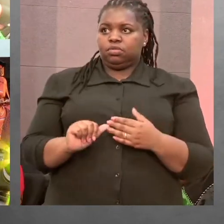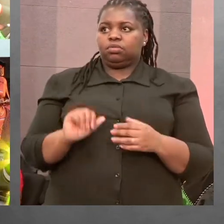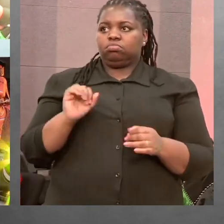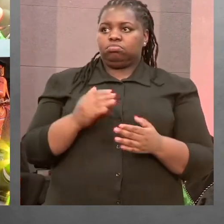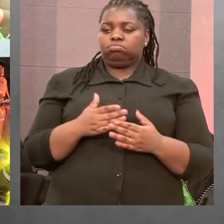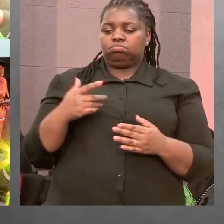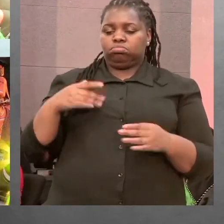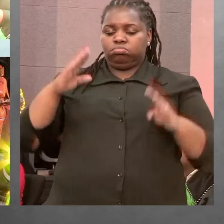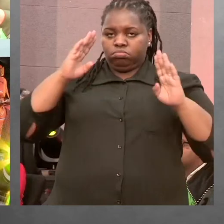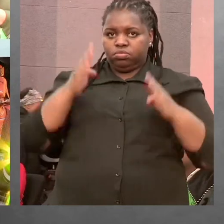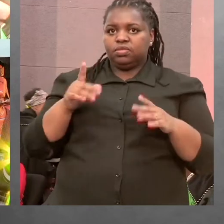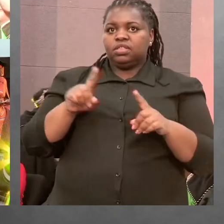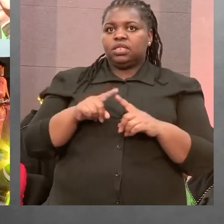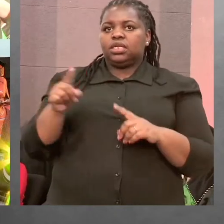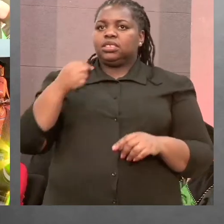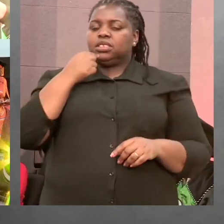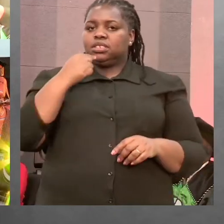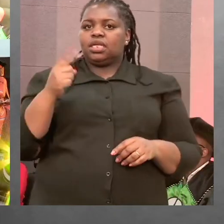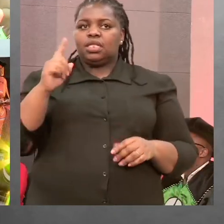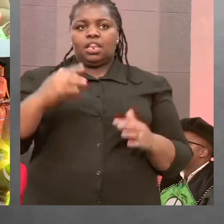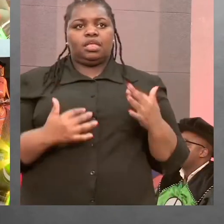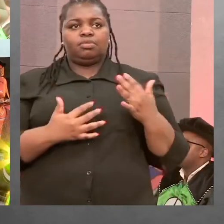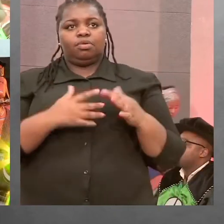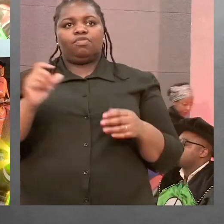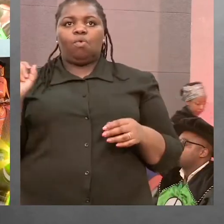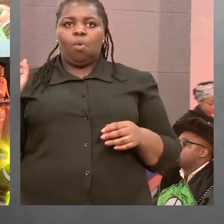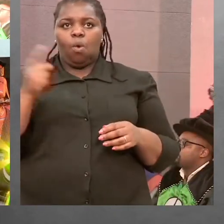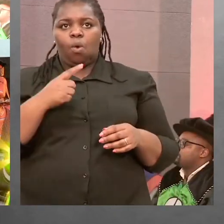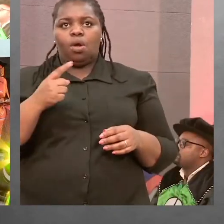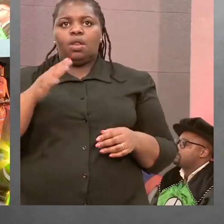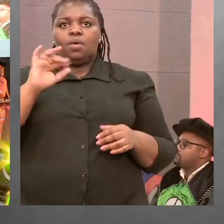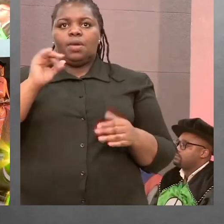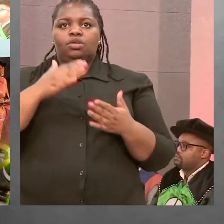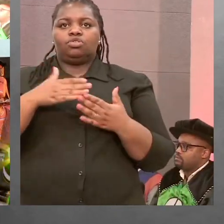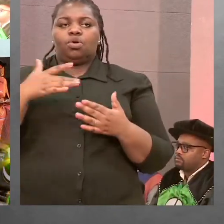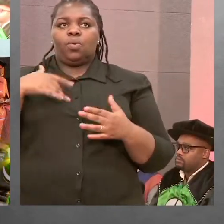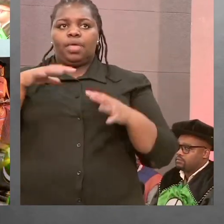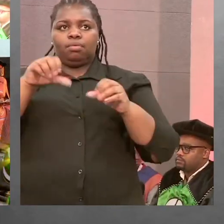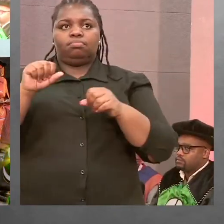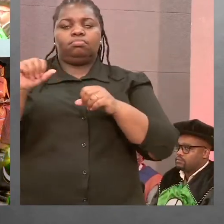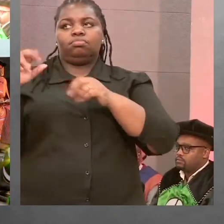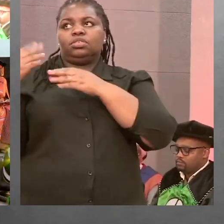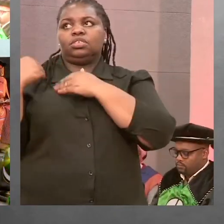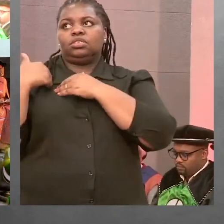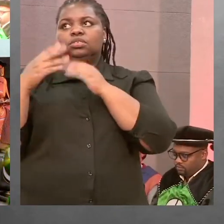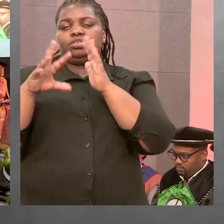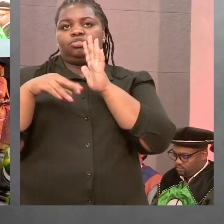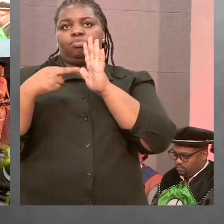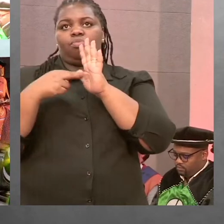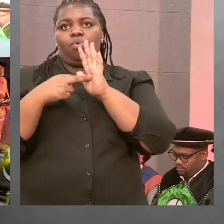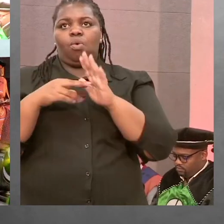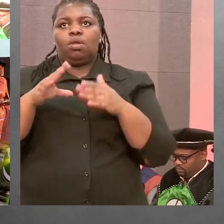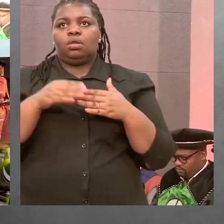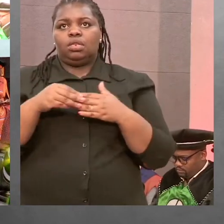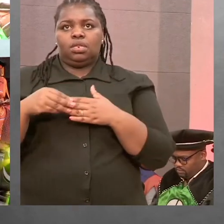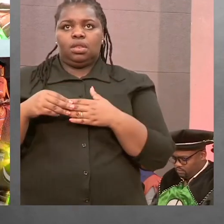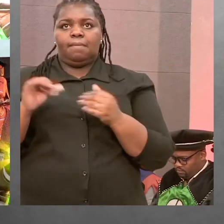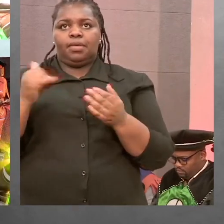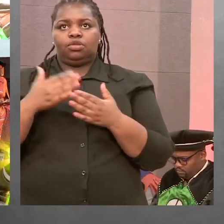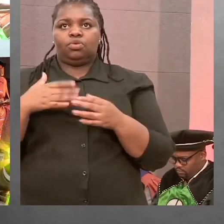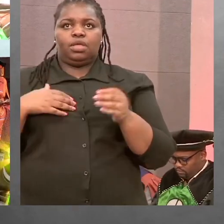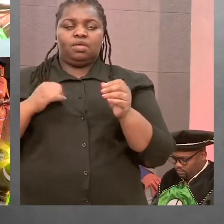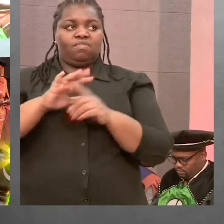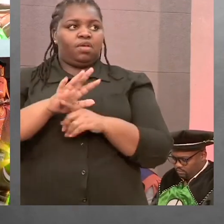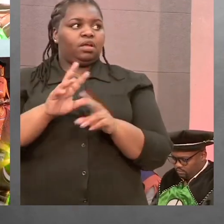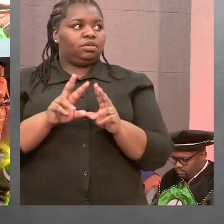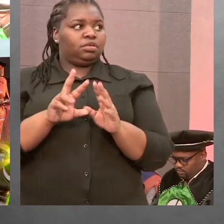ostensible, as it serves as an inspiration to all who wish to take on leadership roles and make an impactful difference.